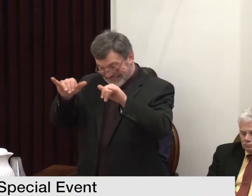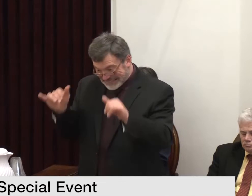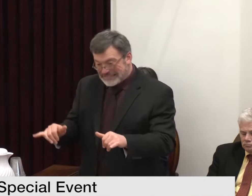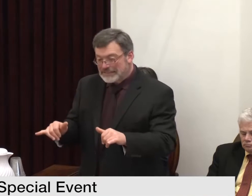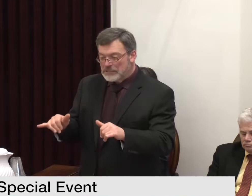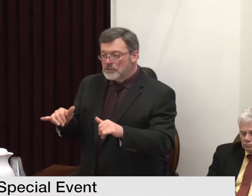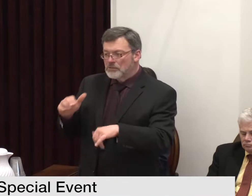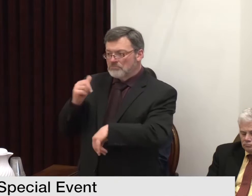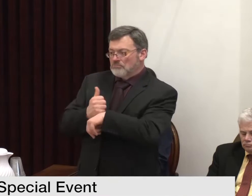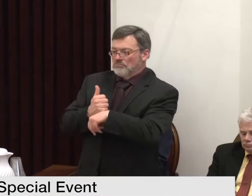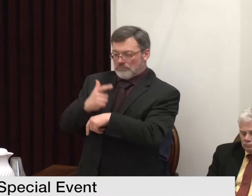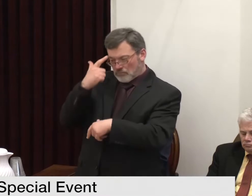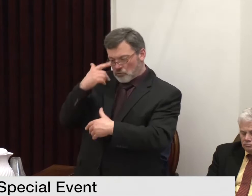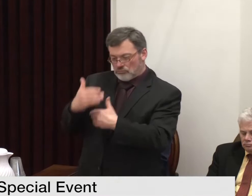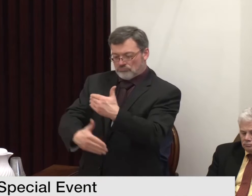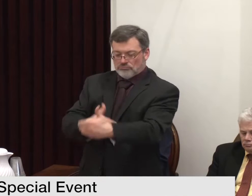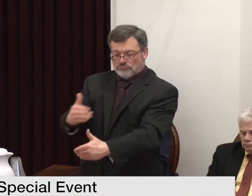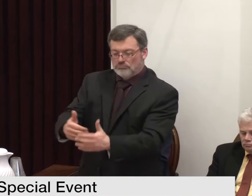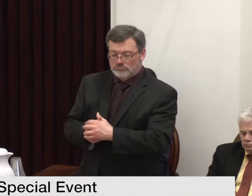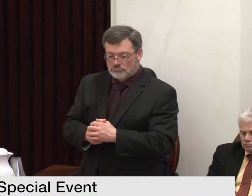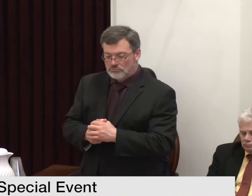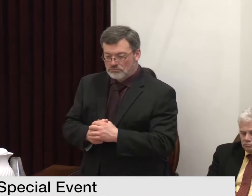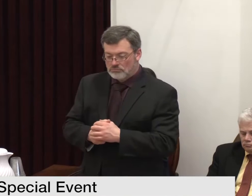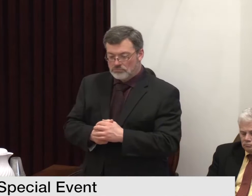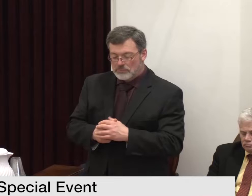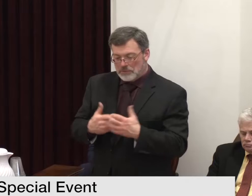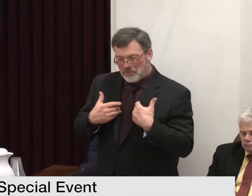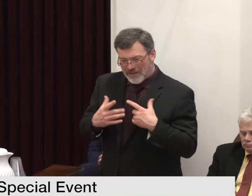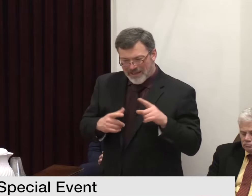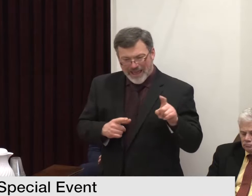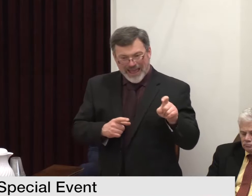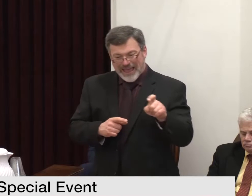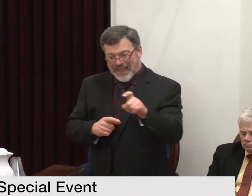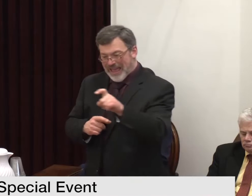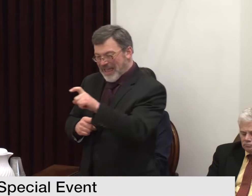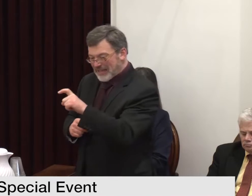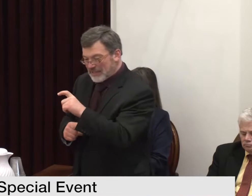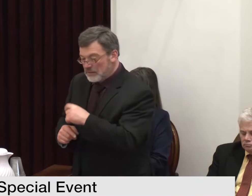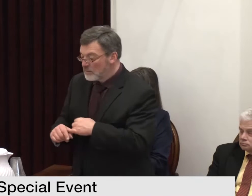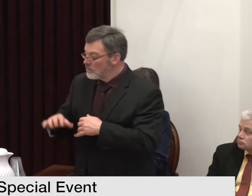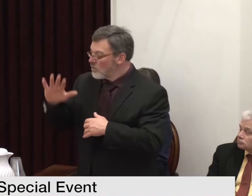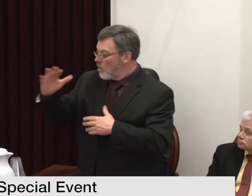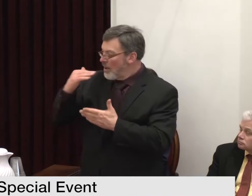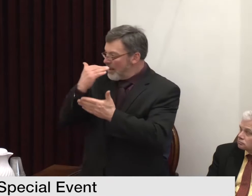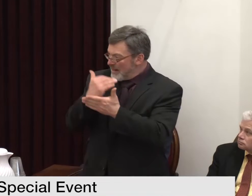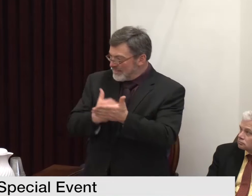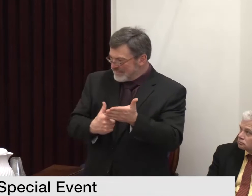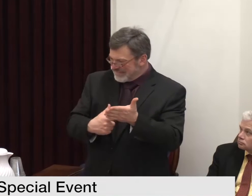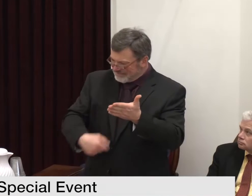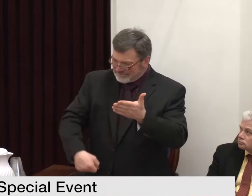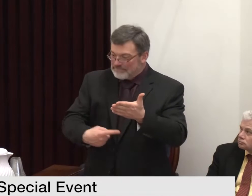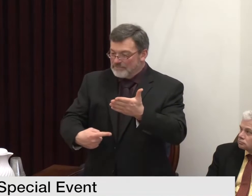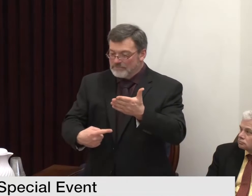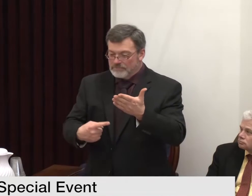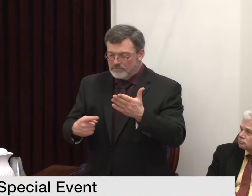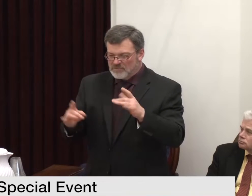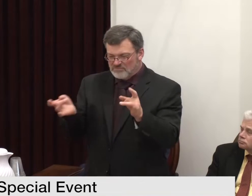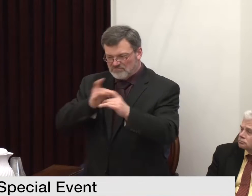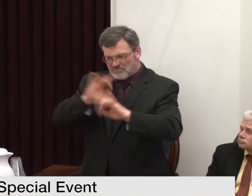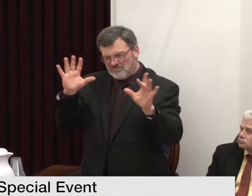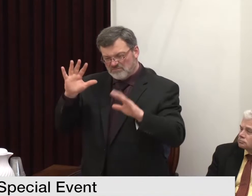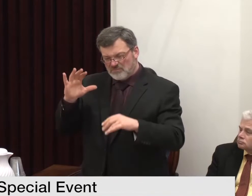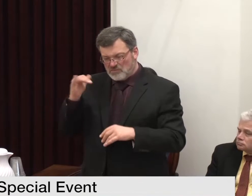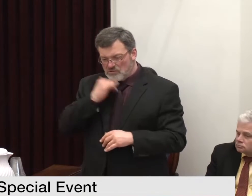I'll also ask you to add to the list of violent crimes, which allow prosecution of a juvenile to start in criminal court,